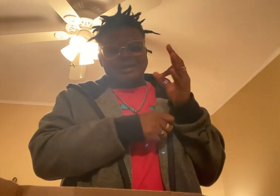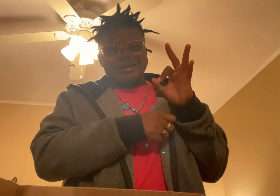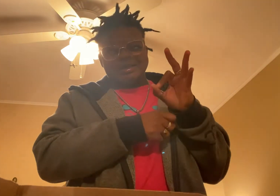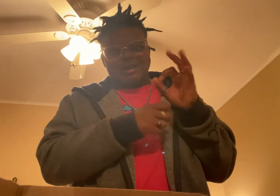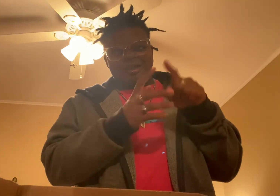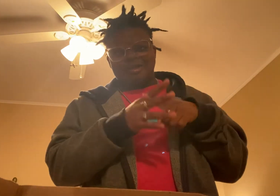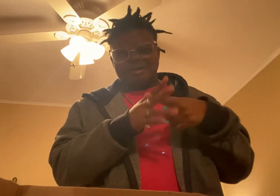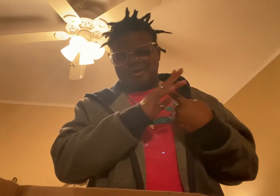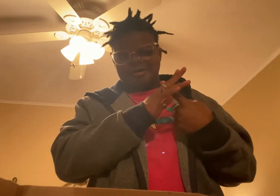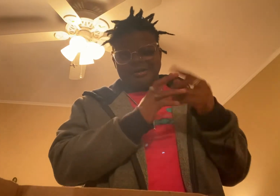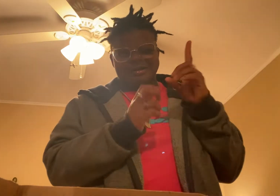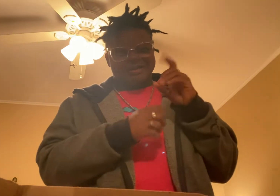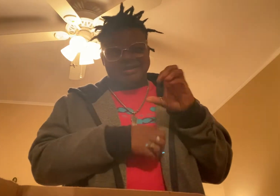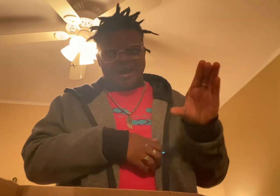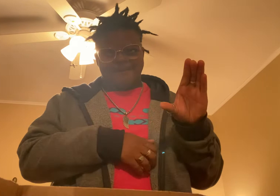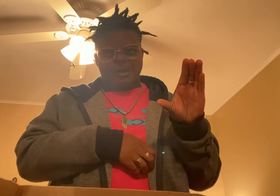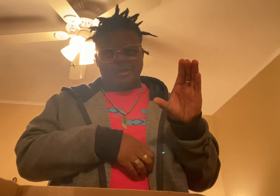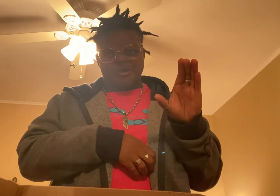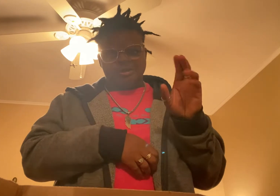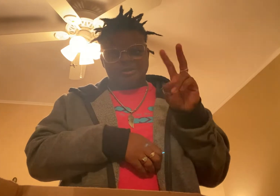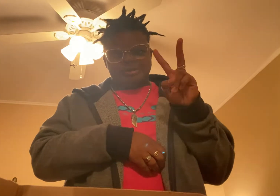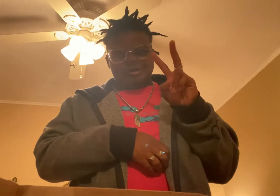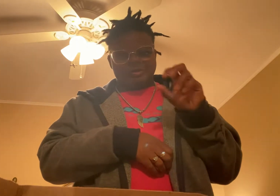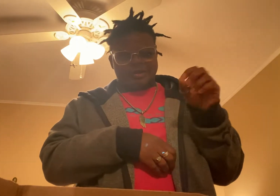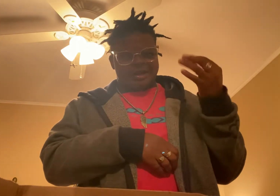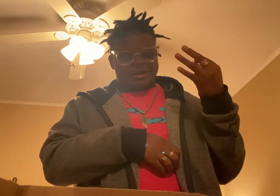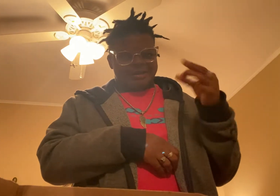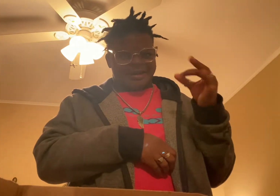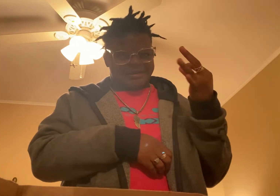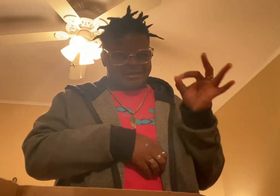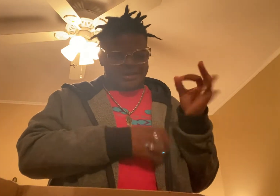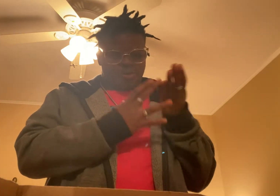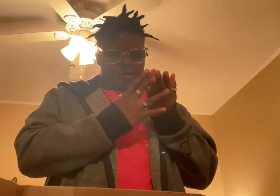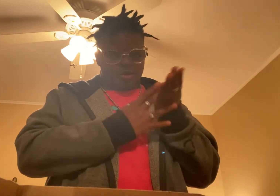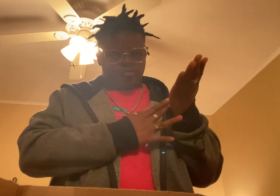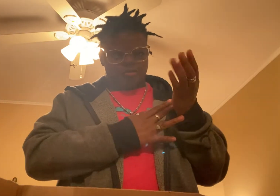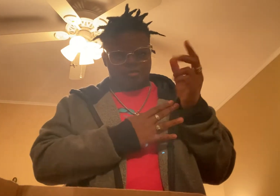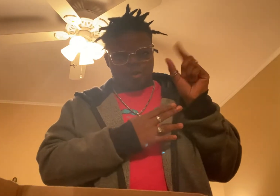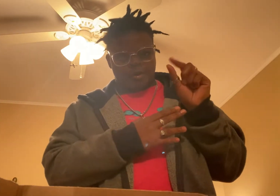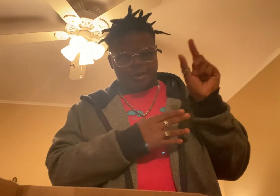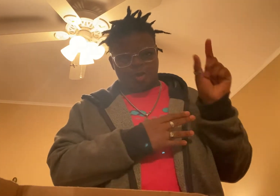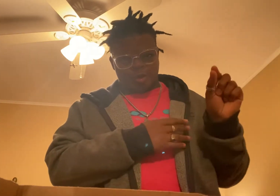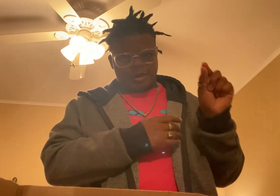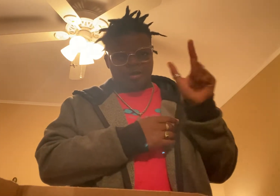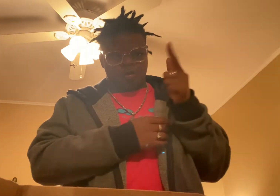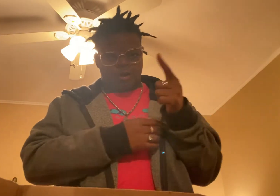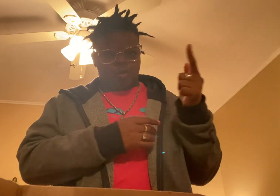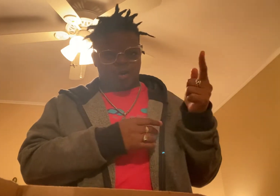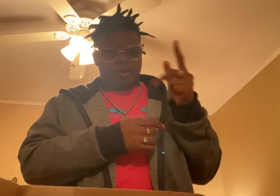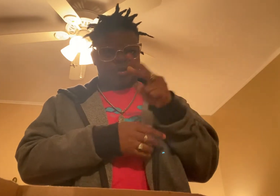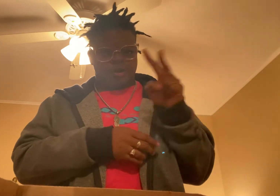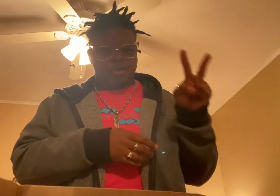COVID-19 actually started in December 2019, but also 2020, 21, 22.